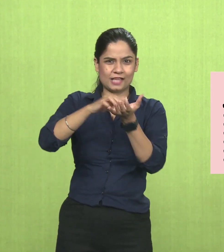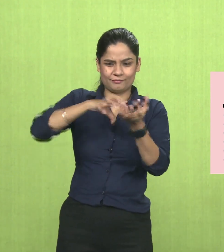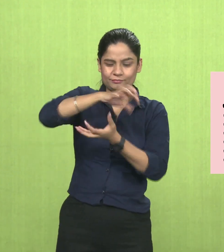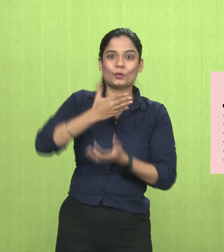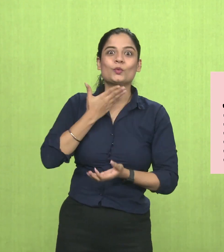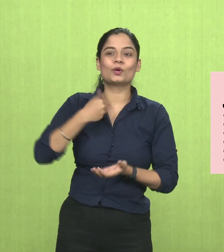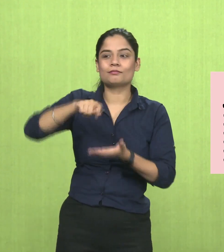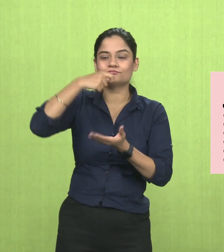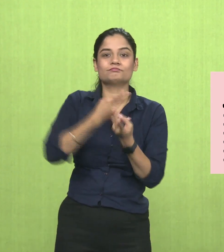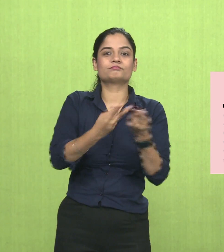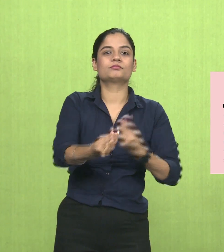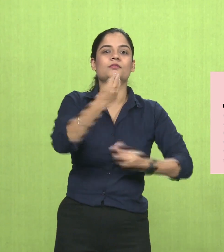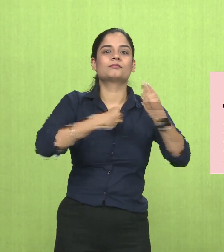and kheer.